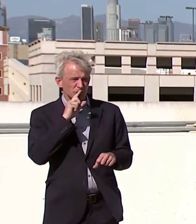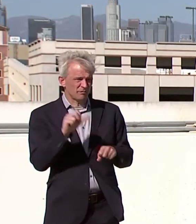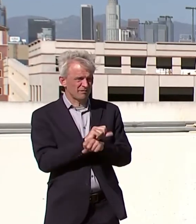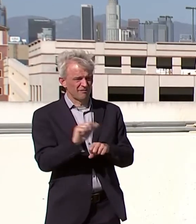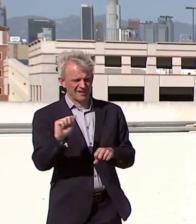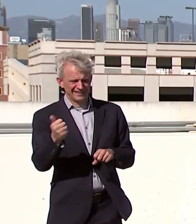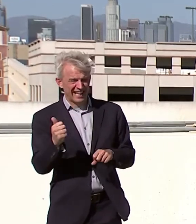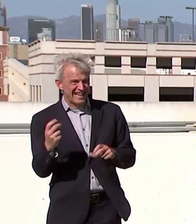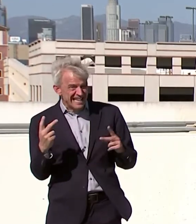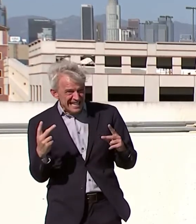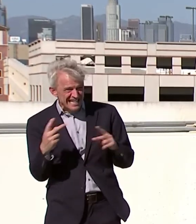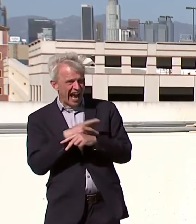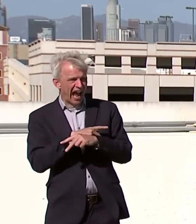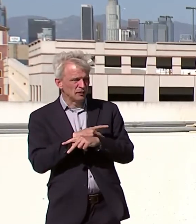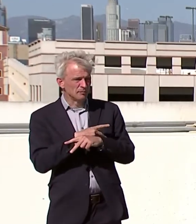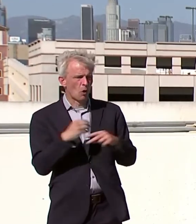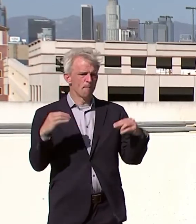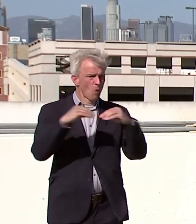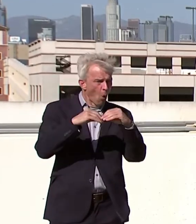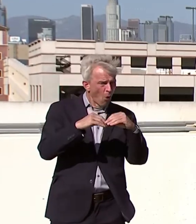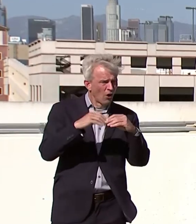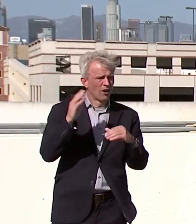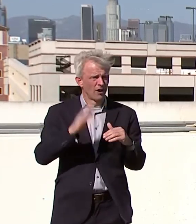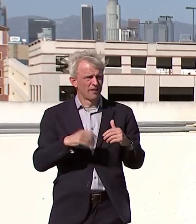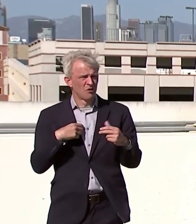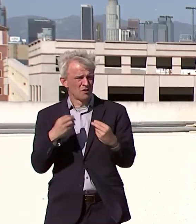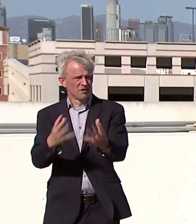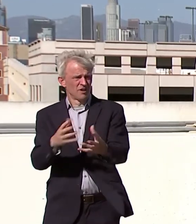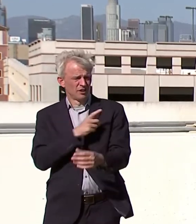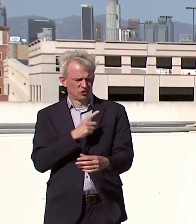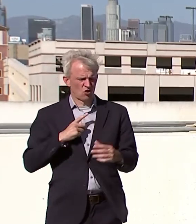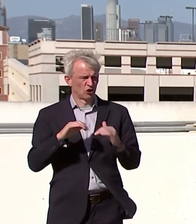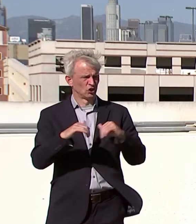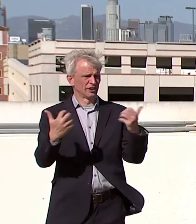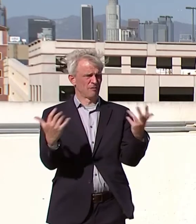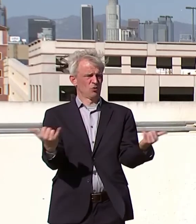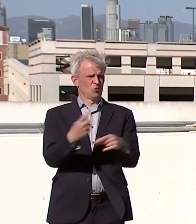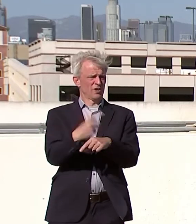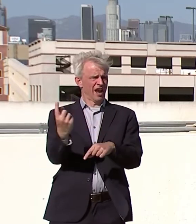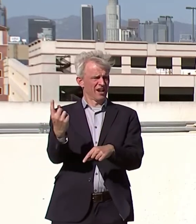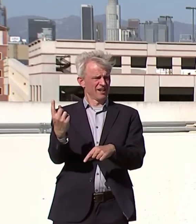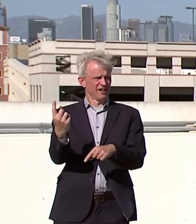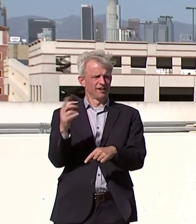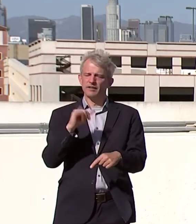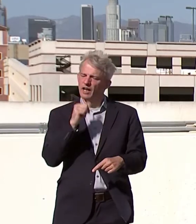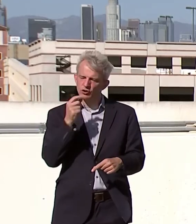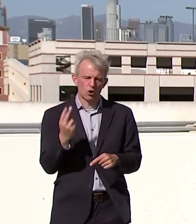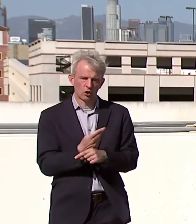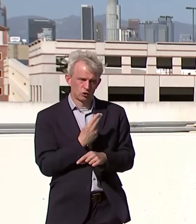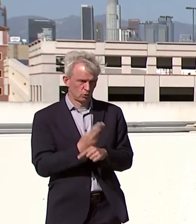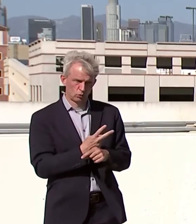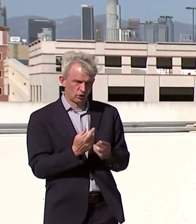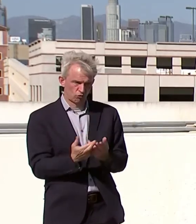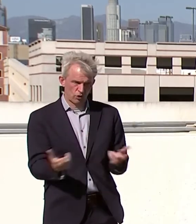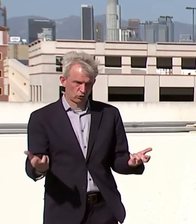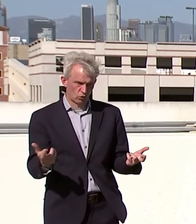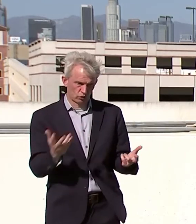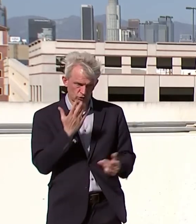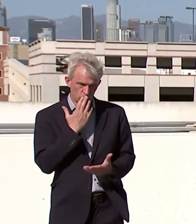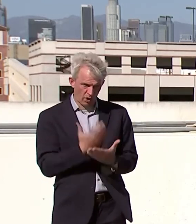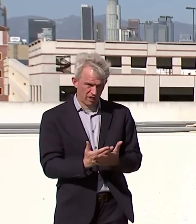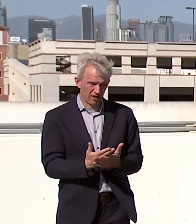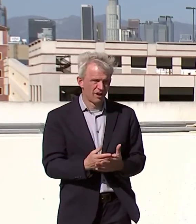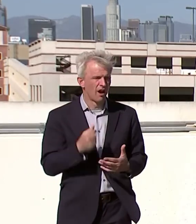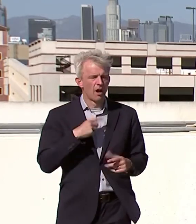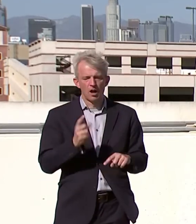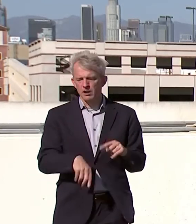more doses than we're able to give at Dodger Stadium, let's say today, that's not using your resources efficiently. So I can't wait till